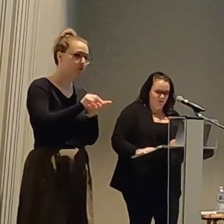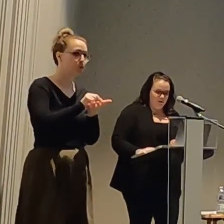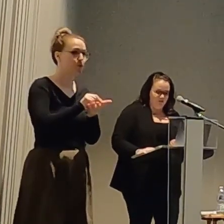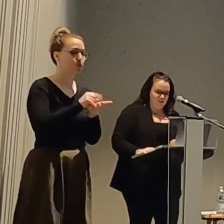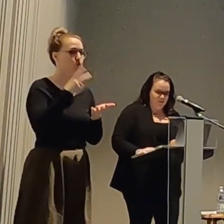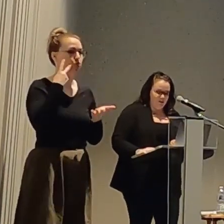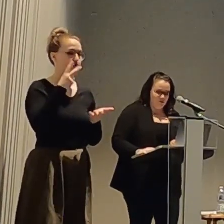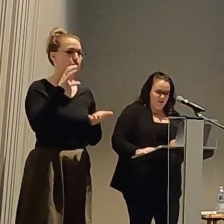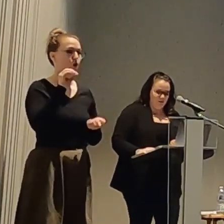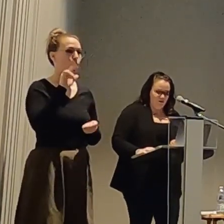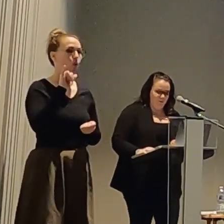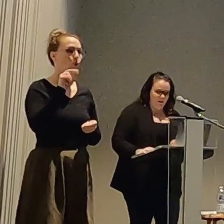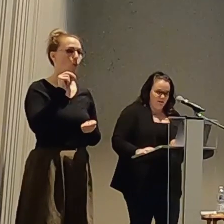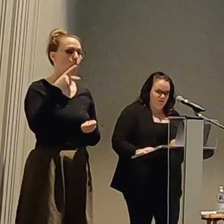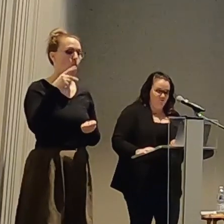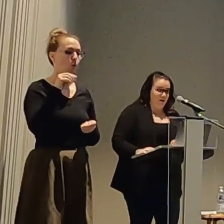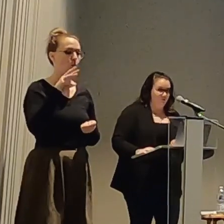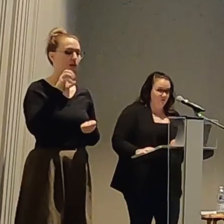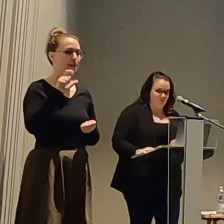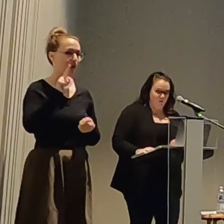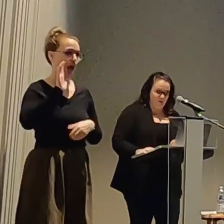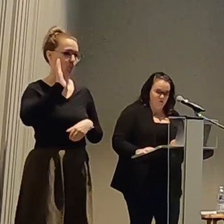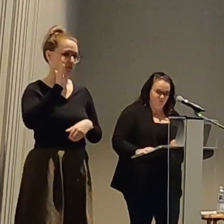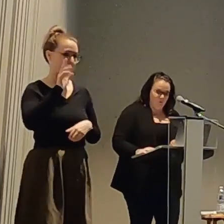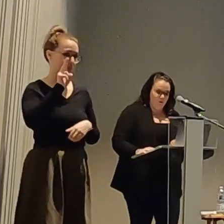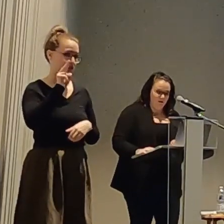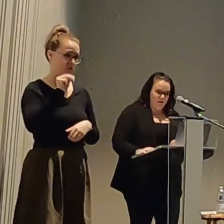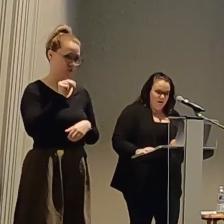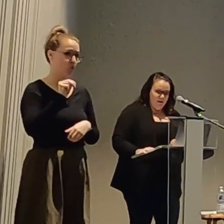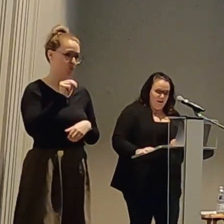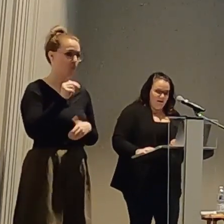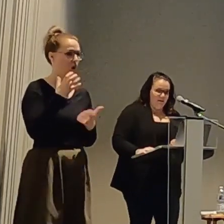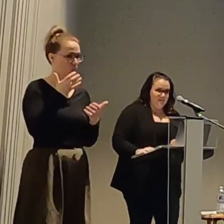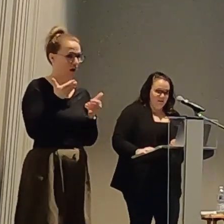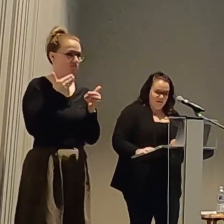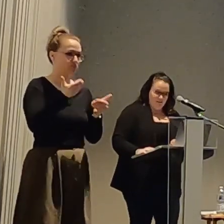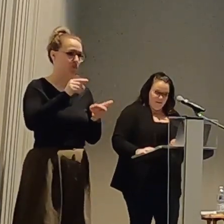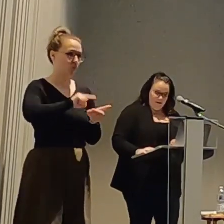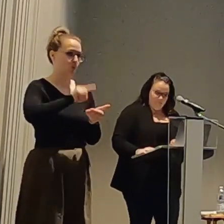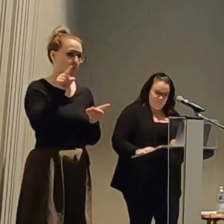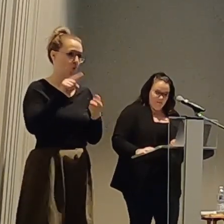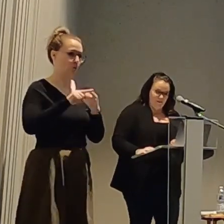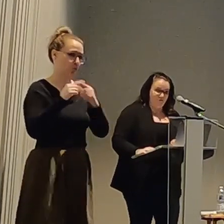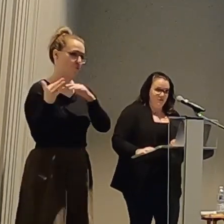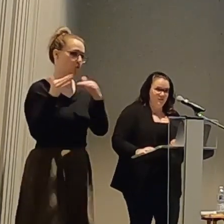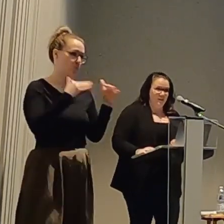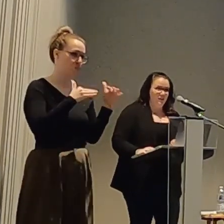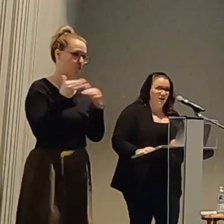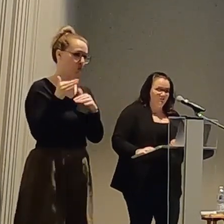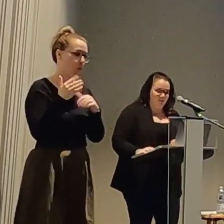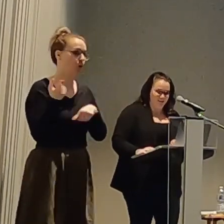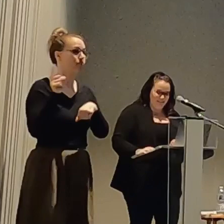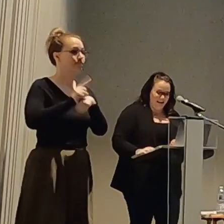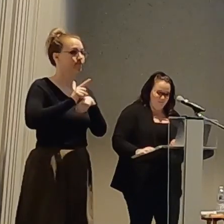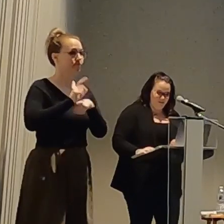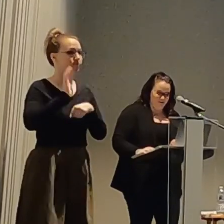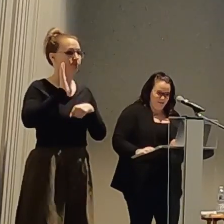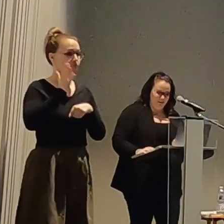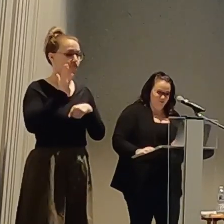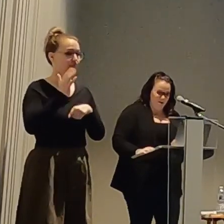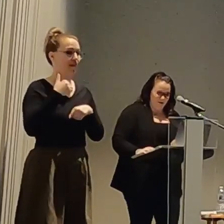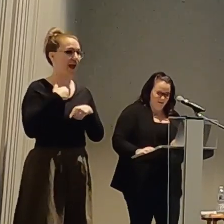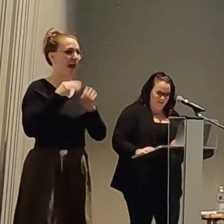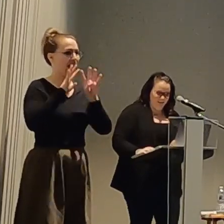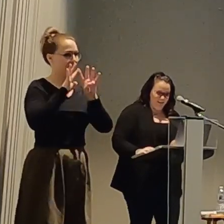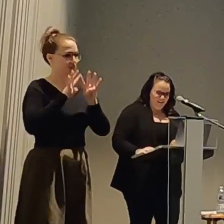Colin Powell give a speech at the UN in favor of going to war, and he did it in front of a covered